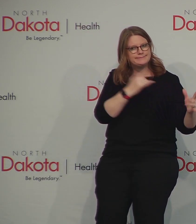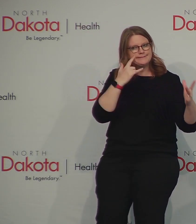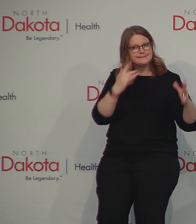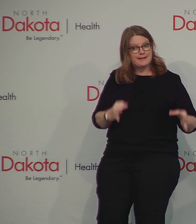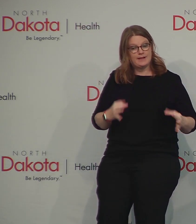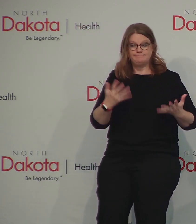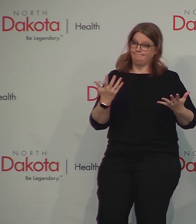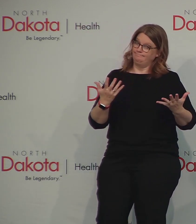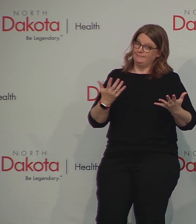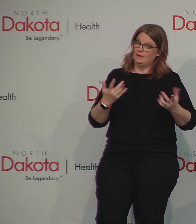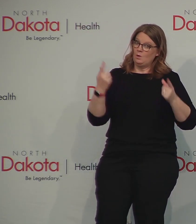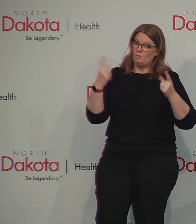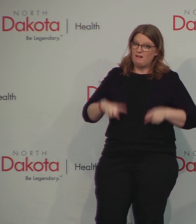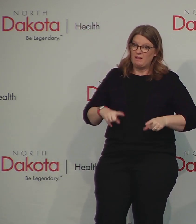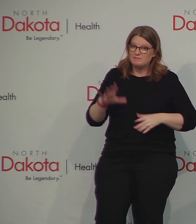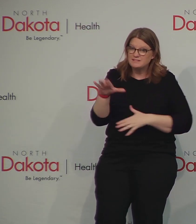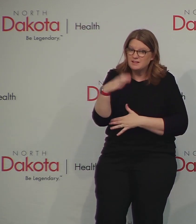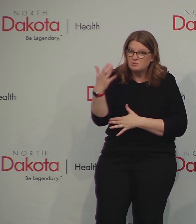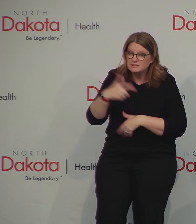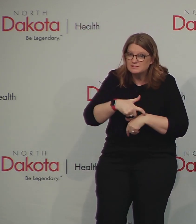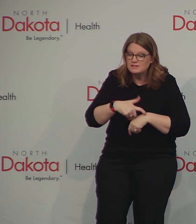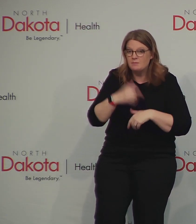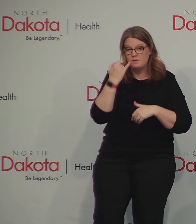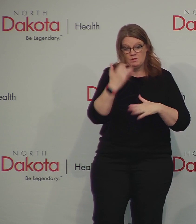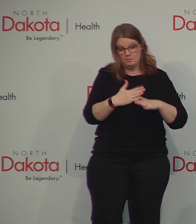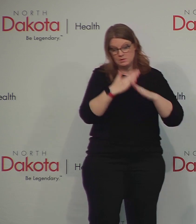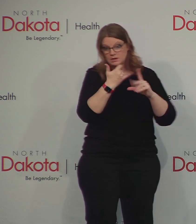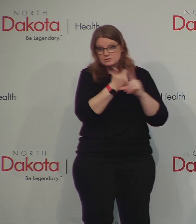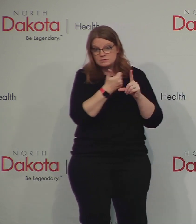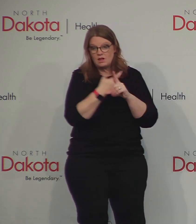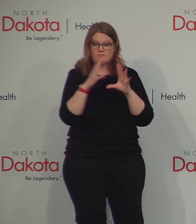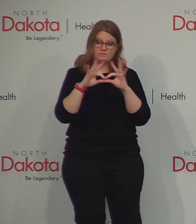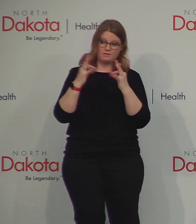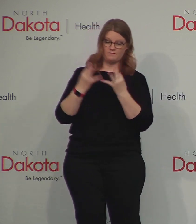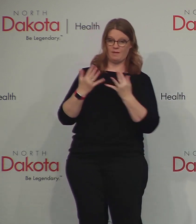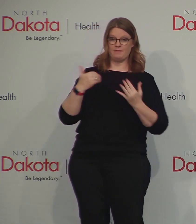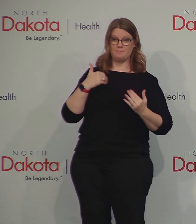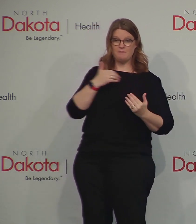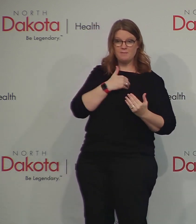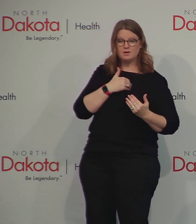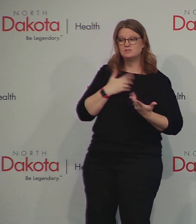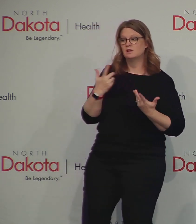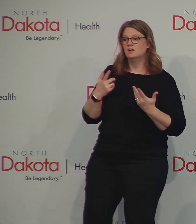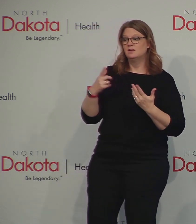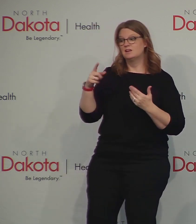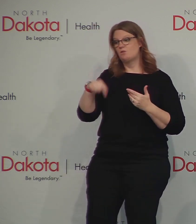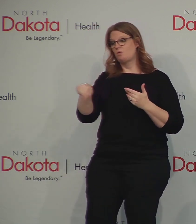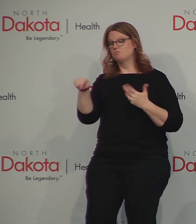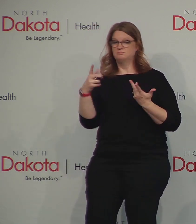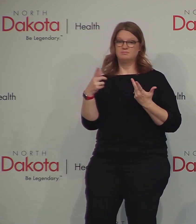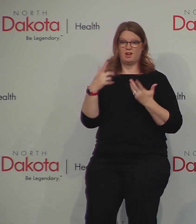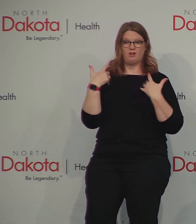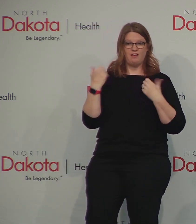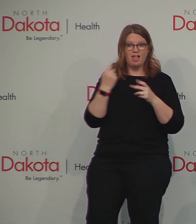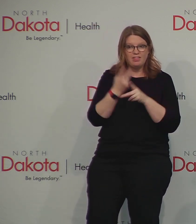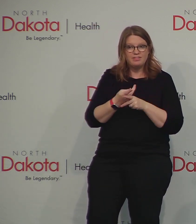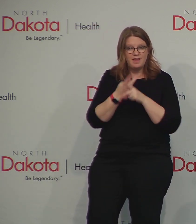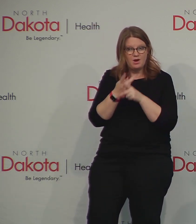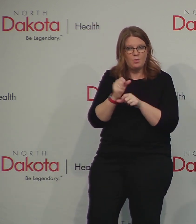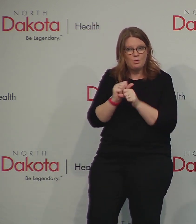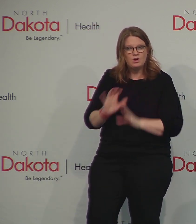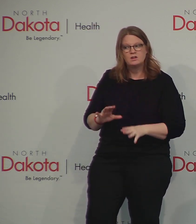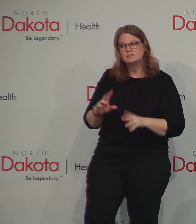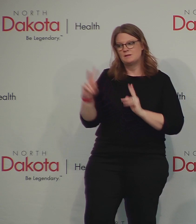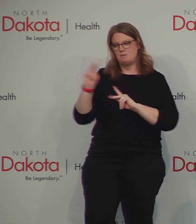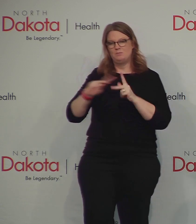your holidays to make sure that you're protecting yourself, your family, your family members, those that are vulnerable, our healthcare workers and others in the